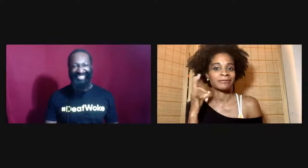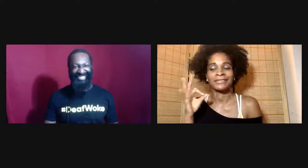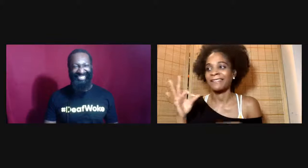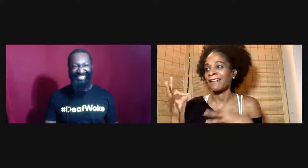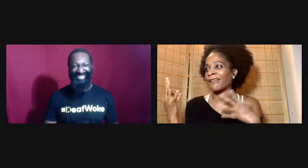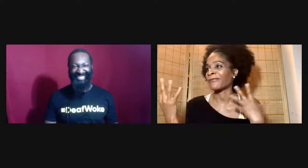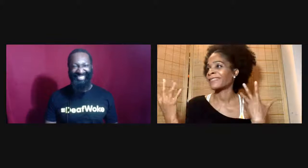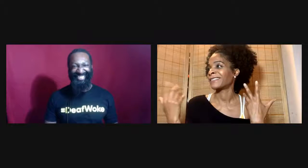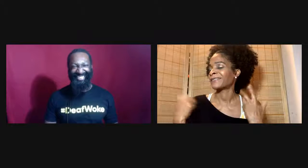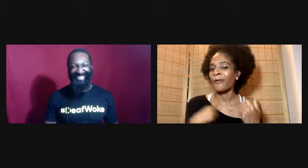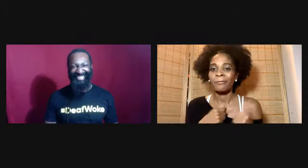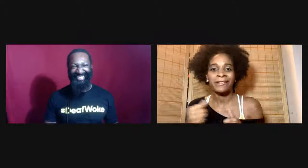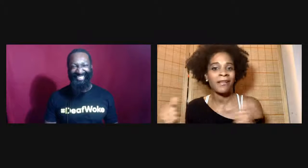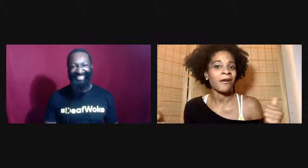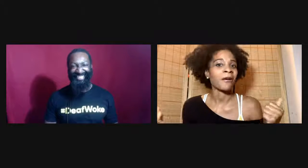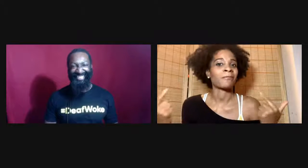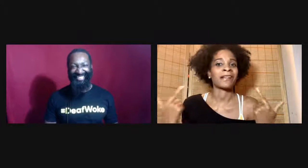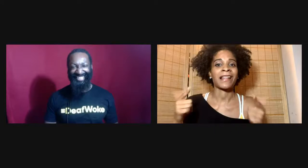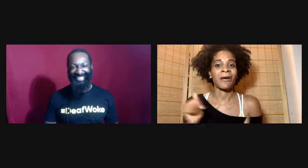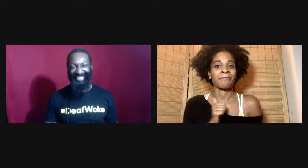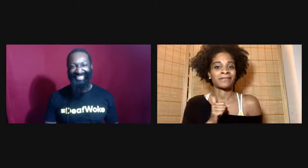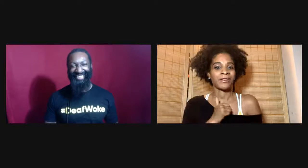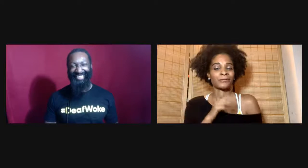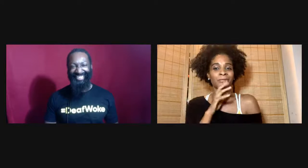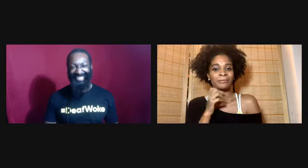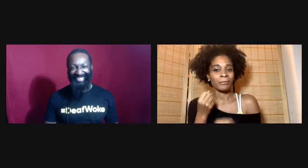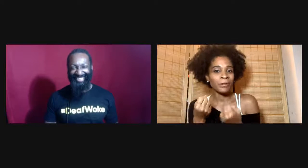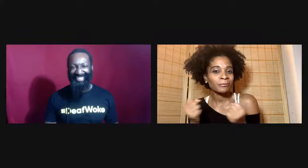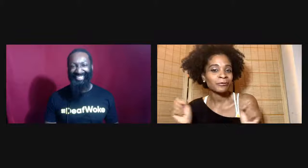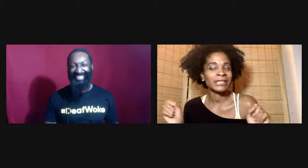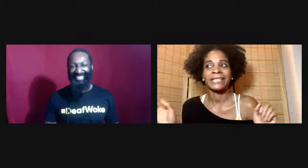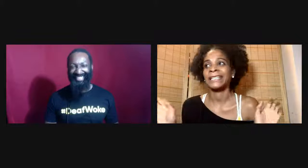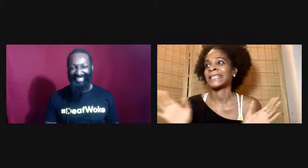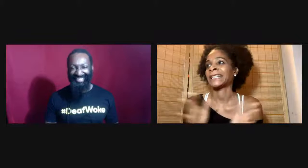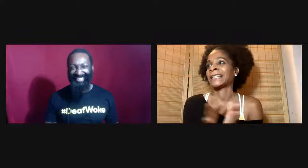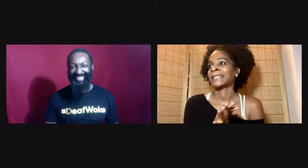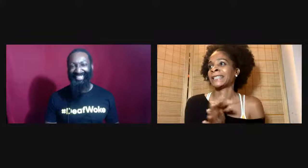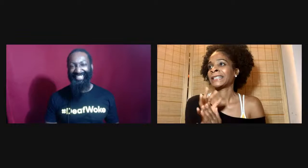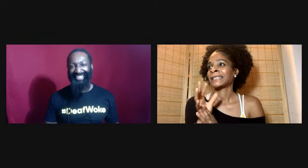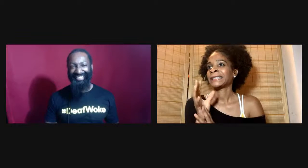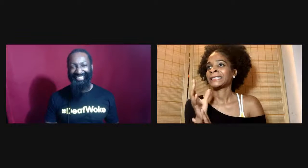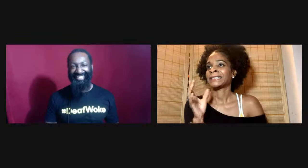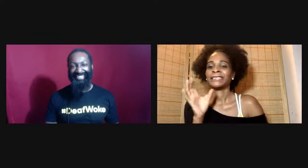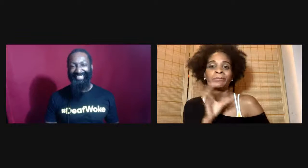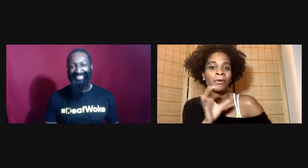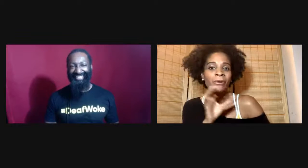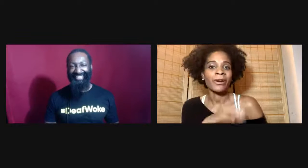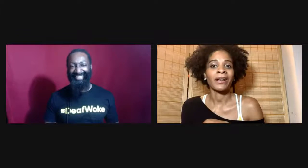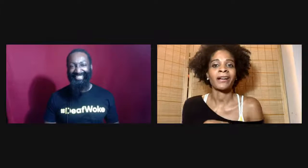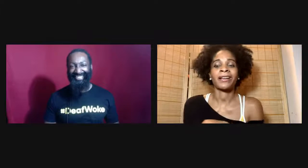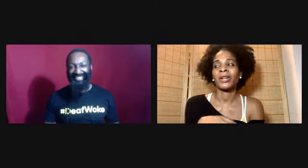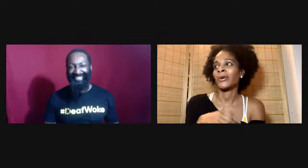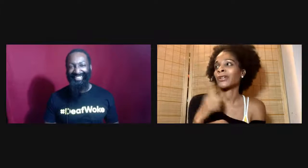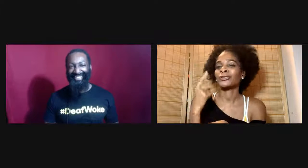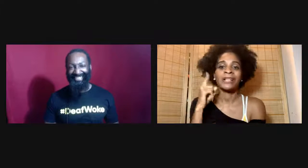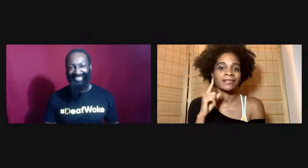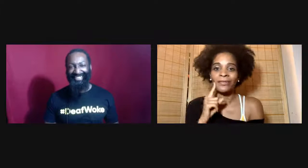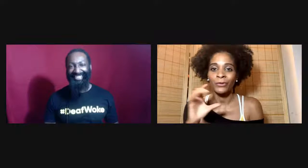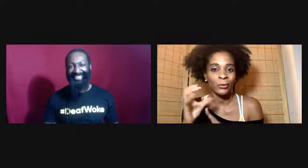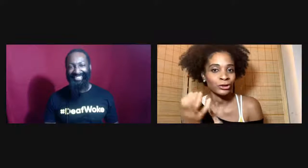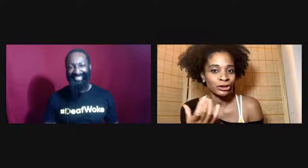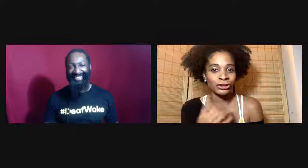just flourished and thrived there. You know, I opened up myself, and I grew into